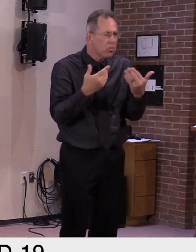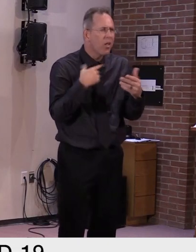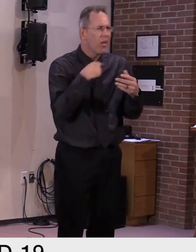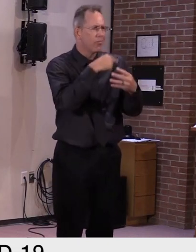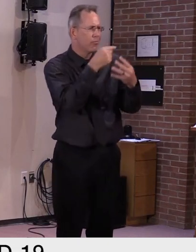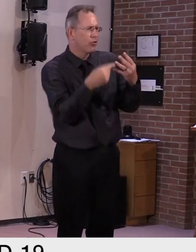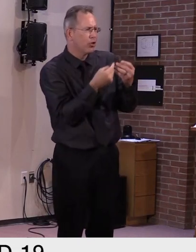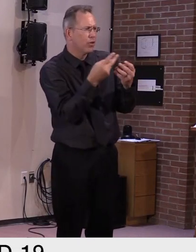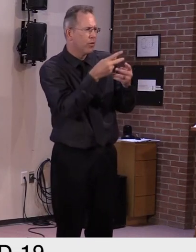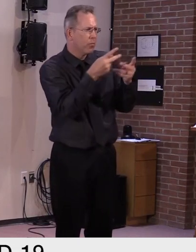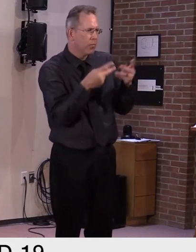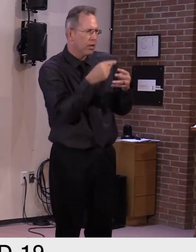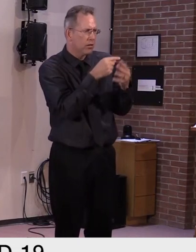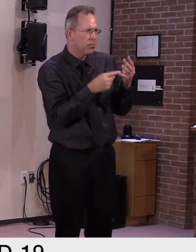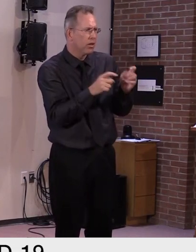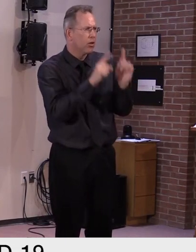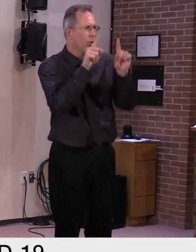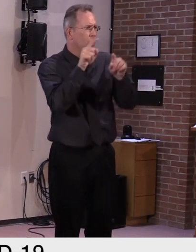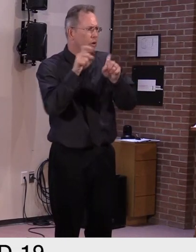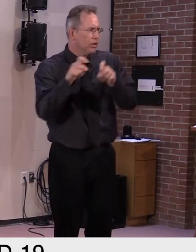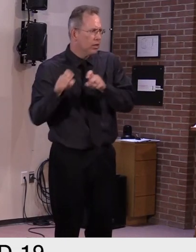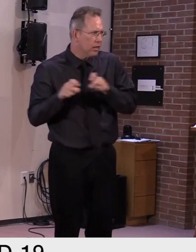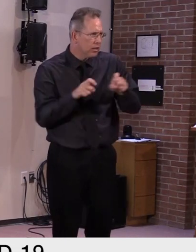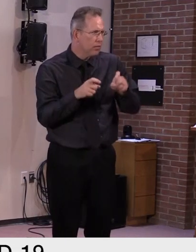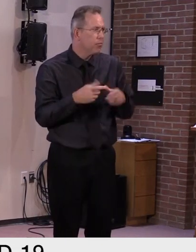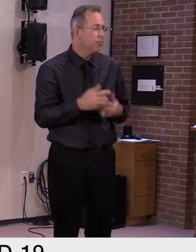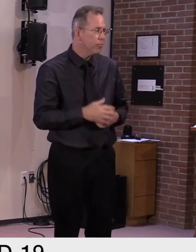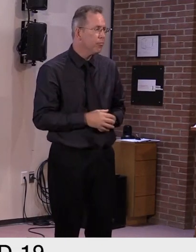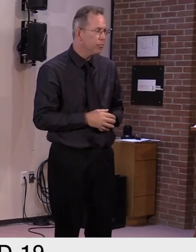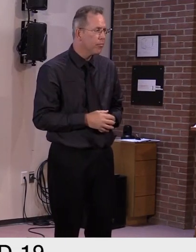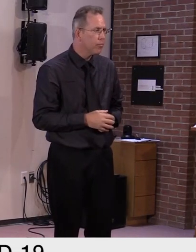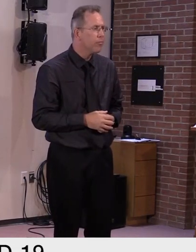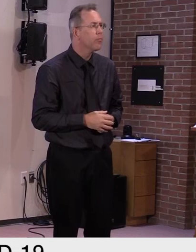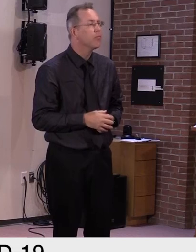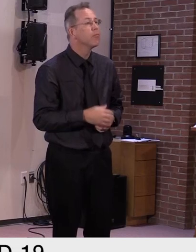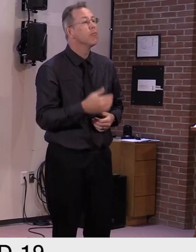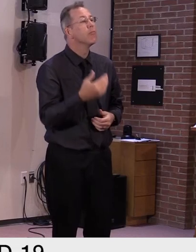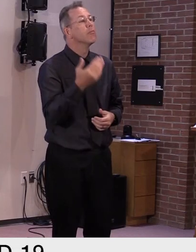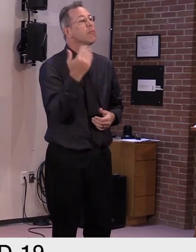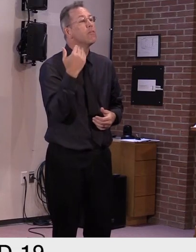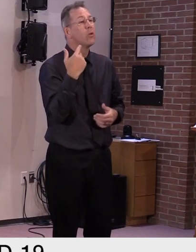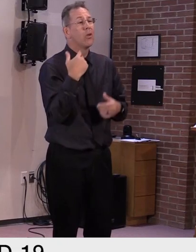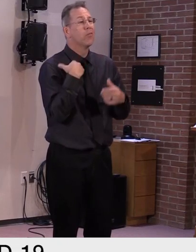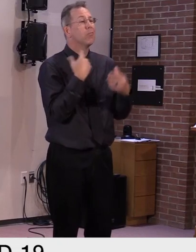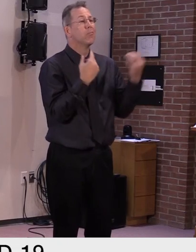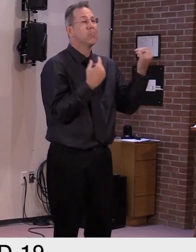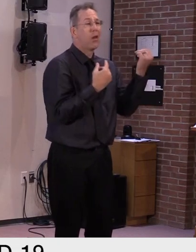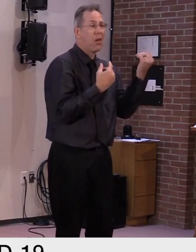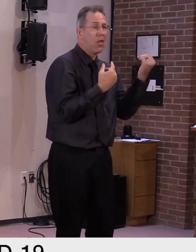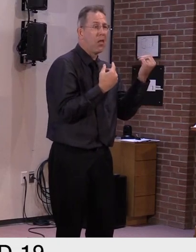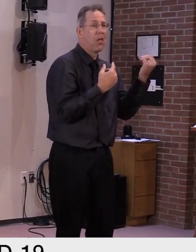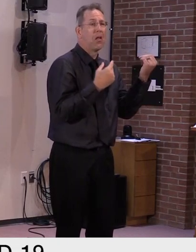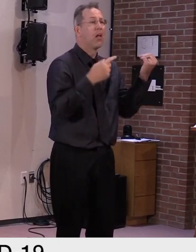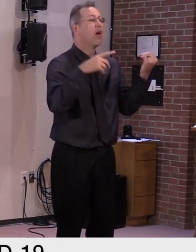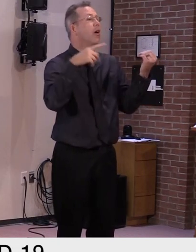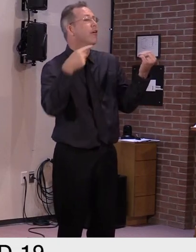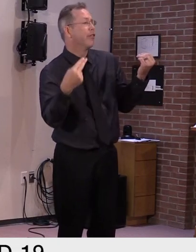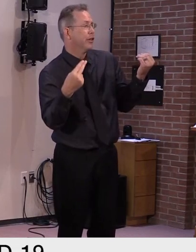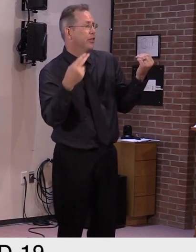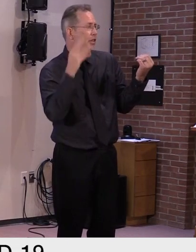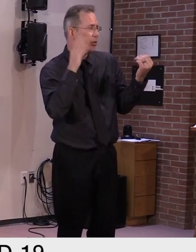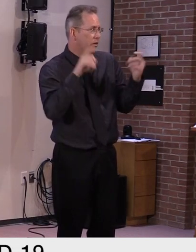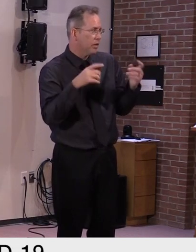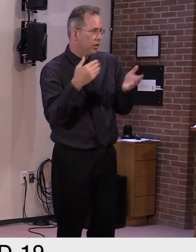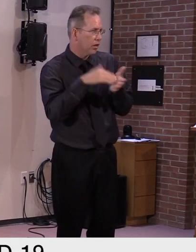we added a weekend pop-up. We had a Monday pop-up. There's a Thursday pop-up, and then augmenting that will